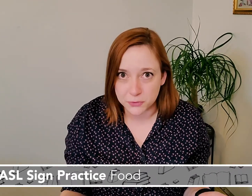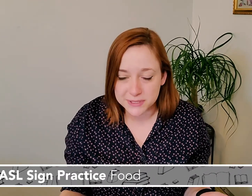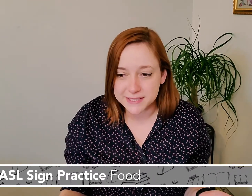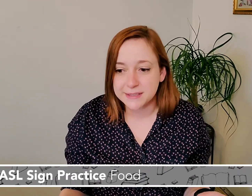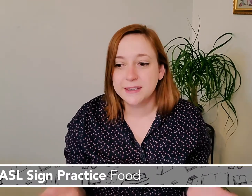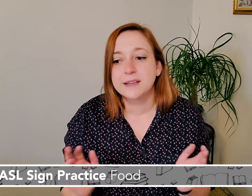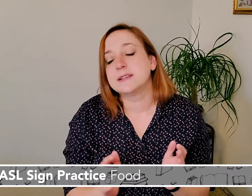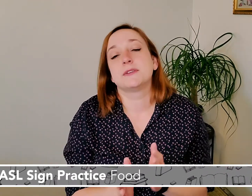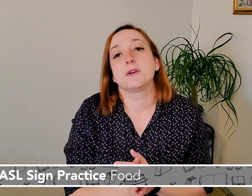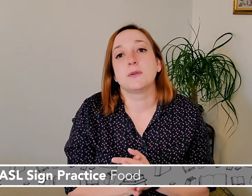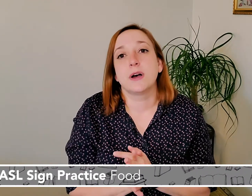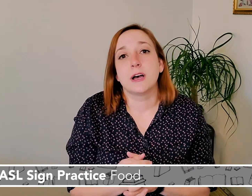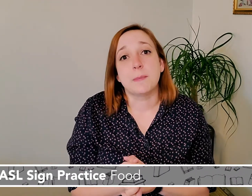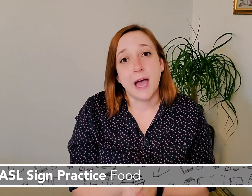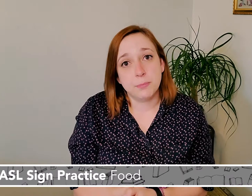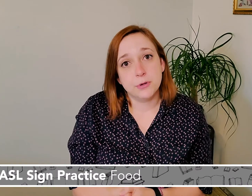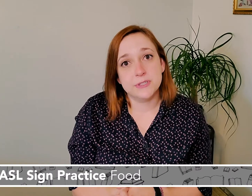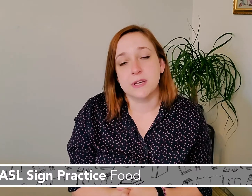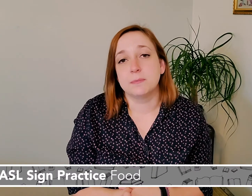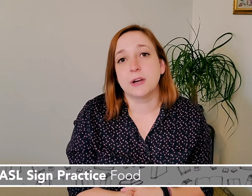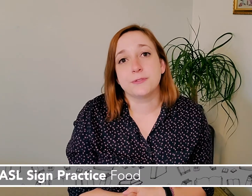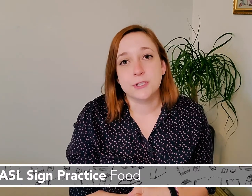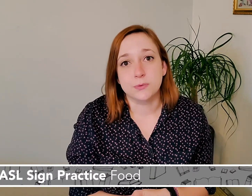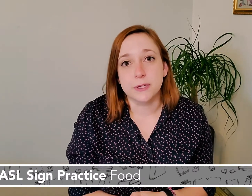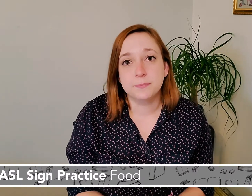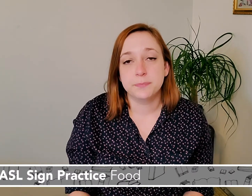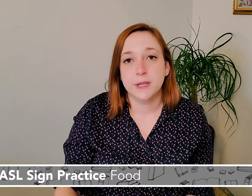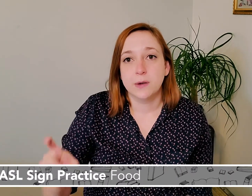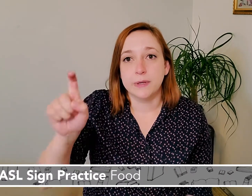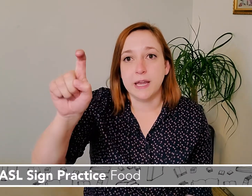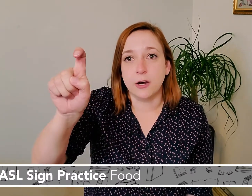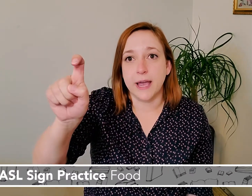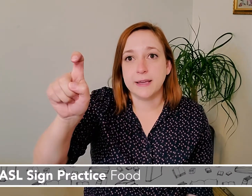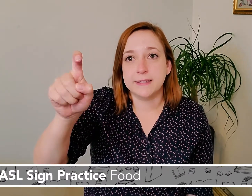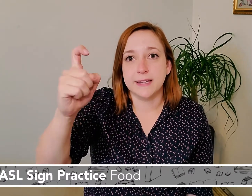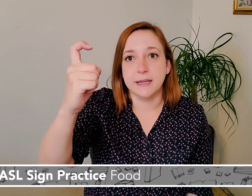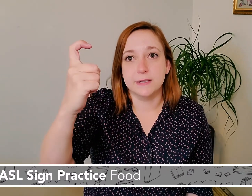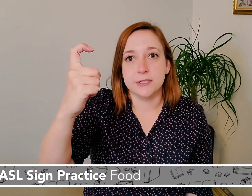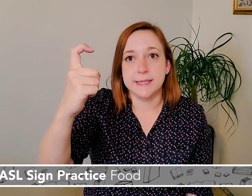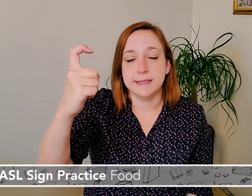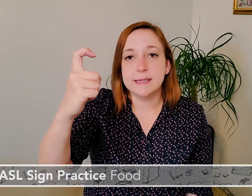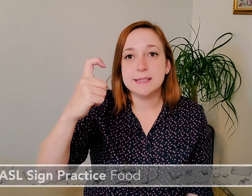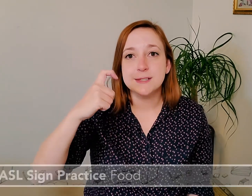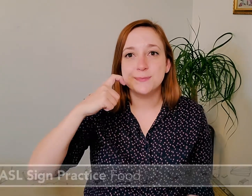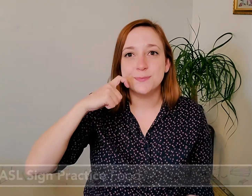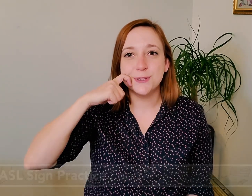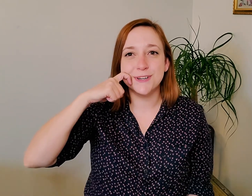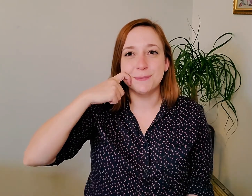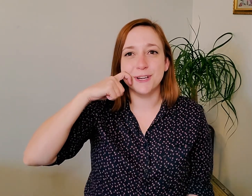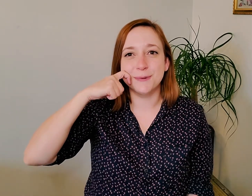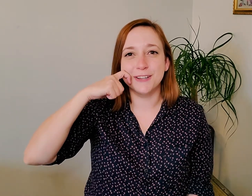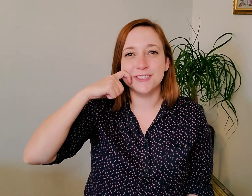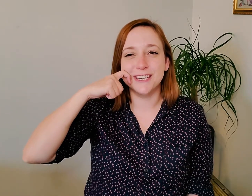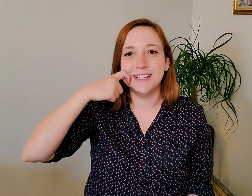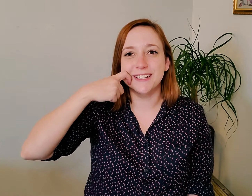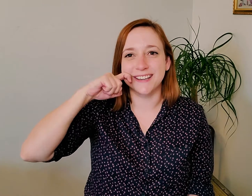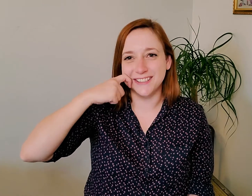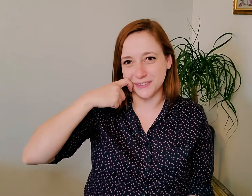foods? So apple is going to be our first one. We take our X sign, just like this, put it up here by your cheek and